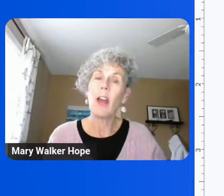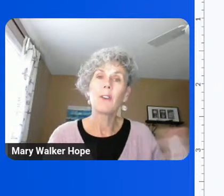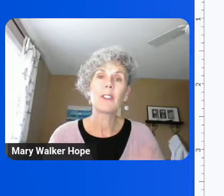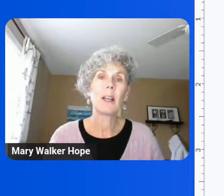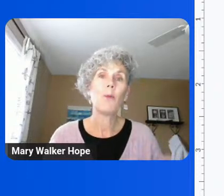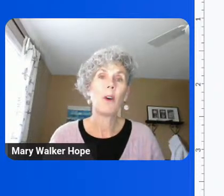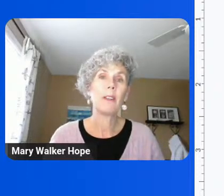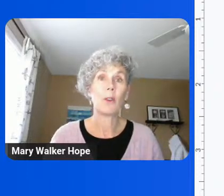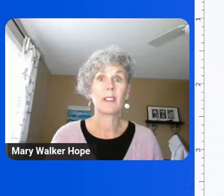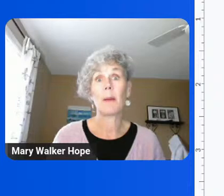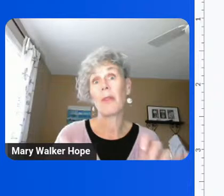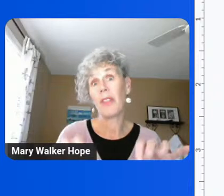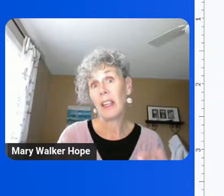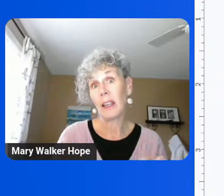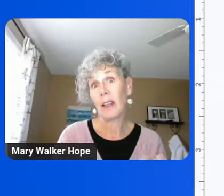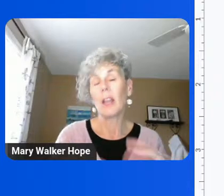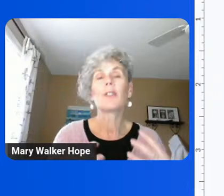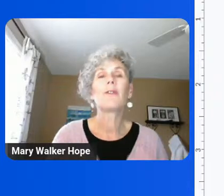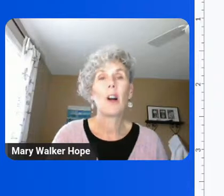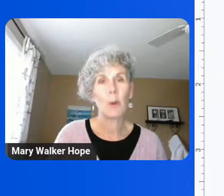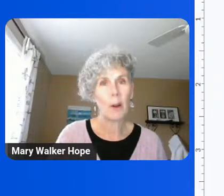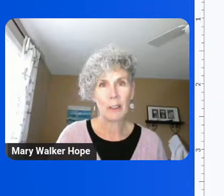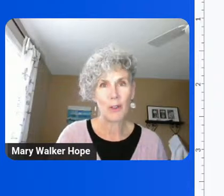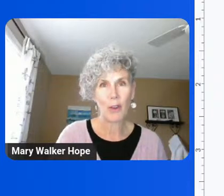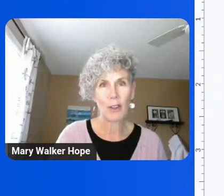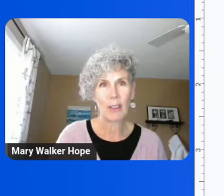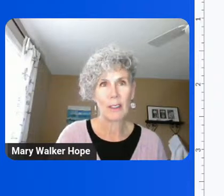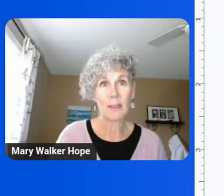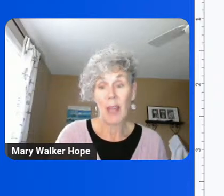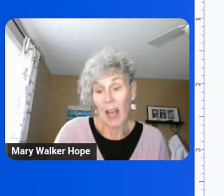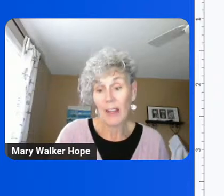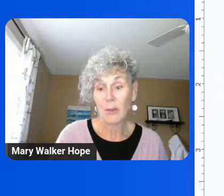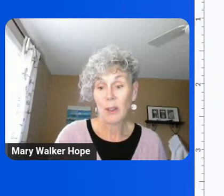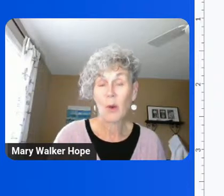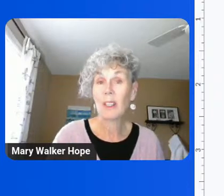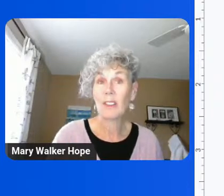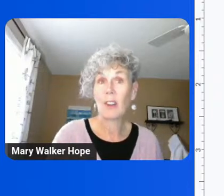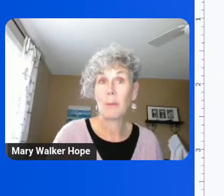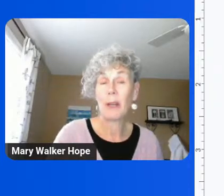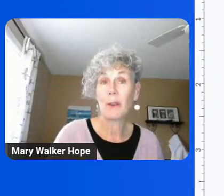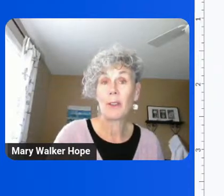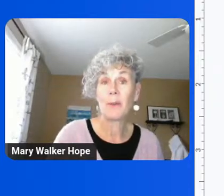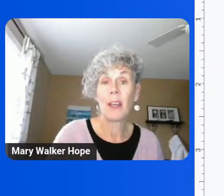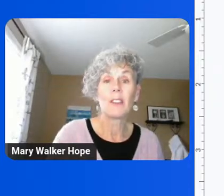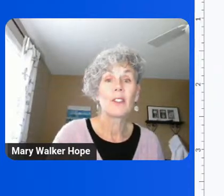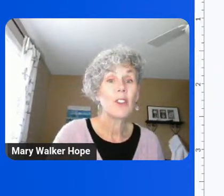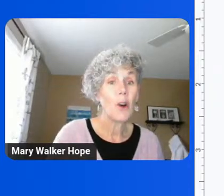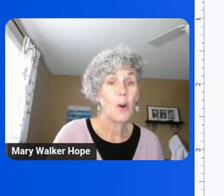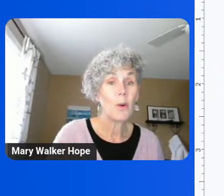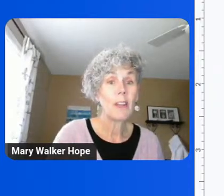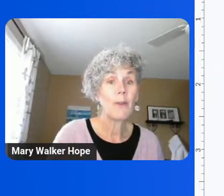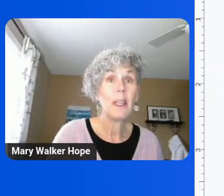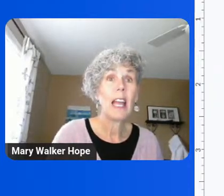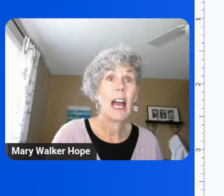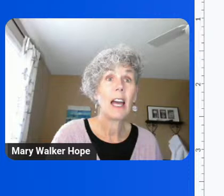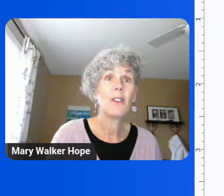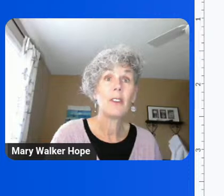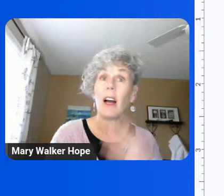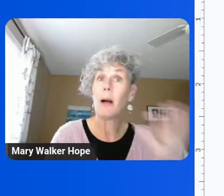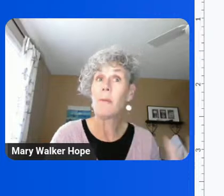for someone or something to follow our instructions. And that's what coding is all about. So if we had,